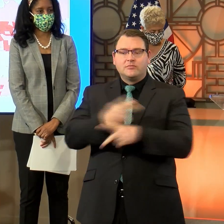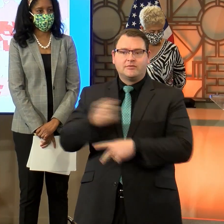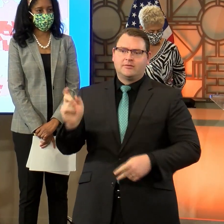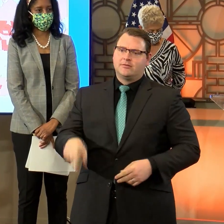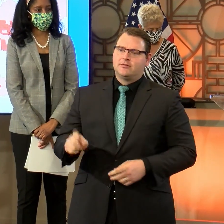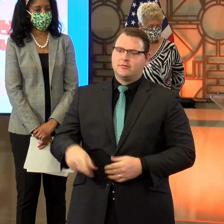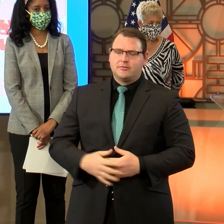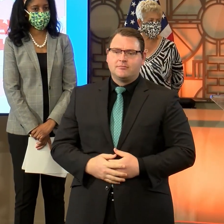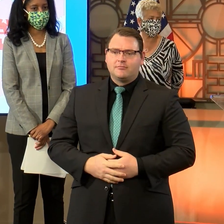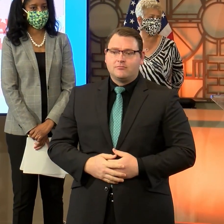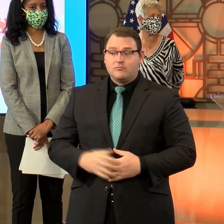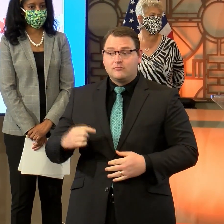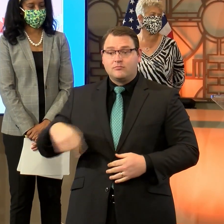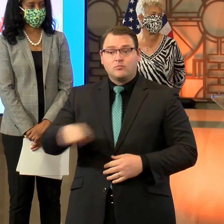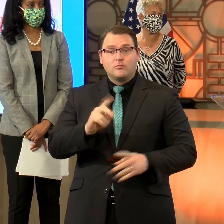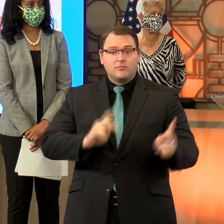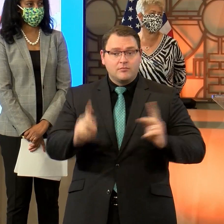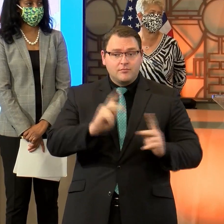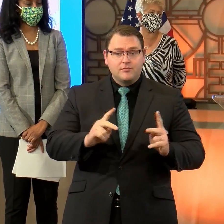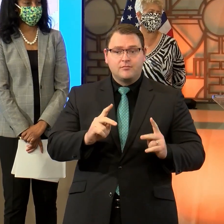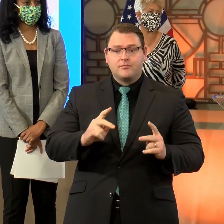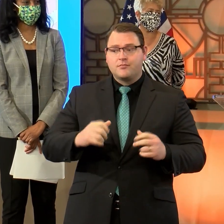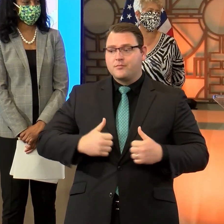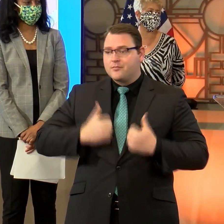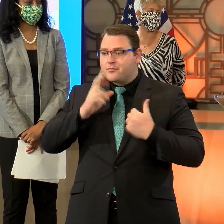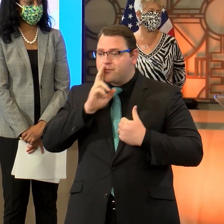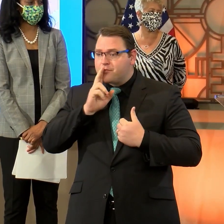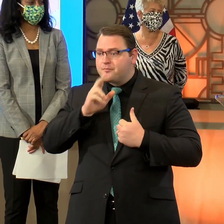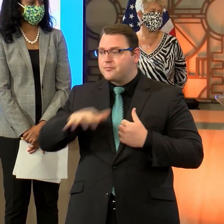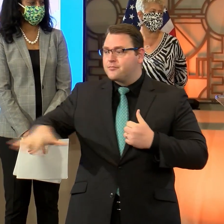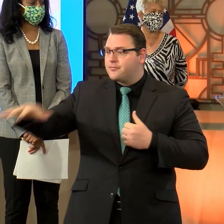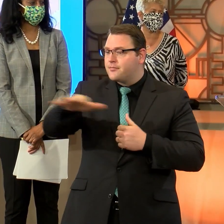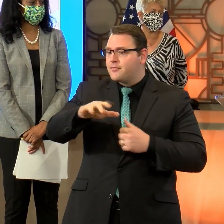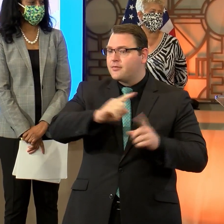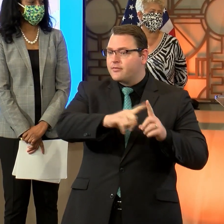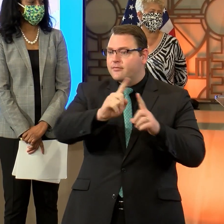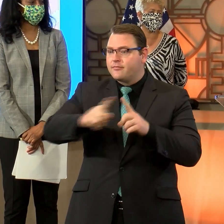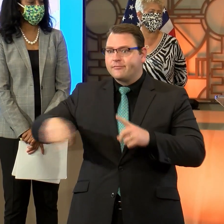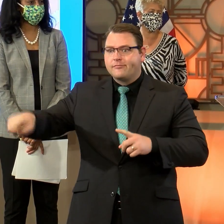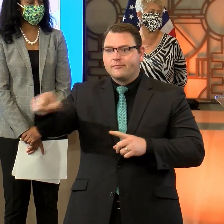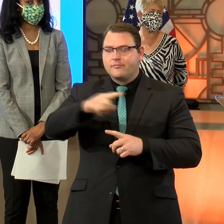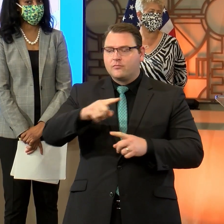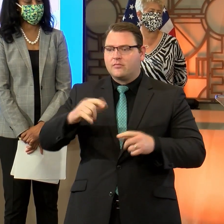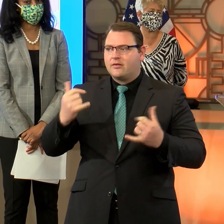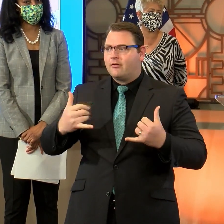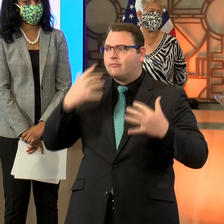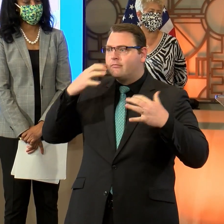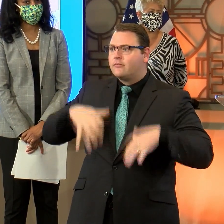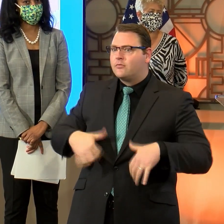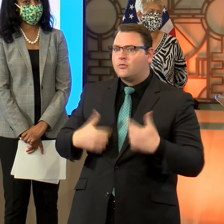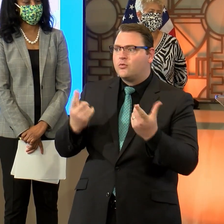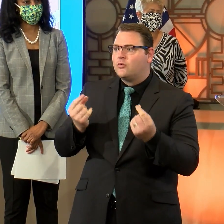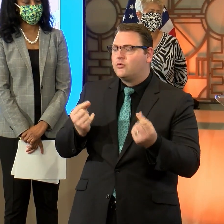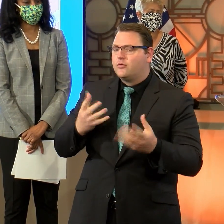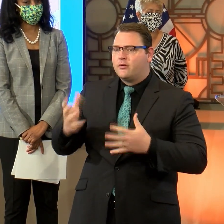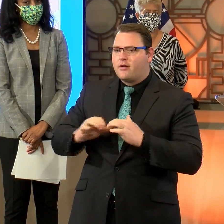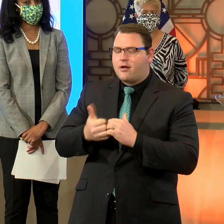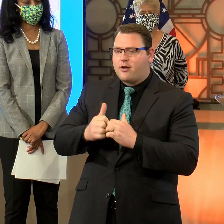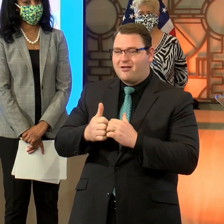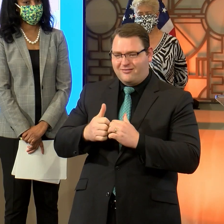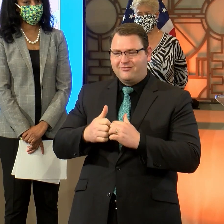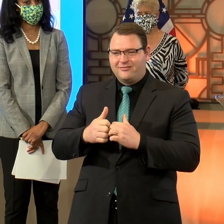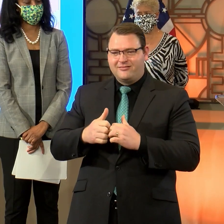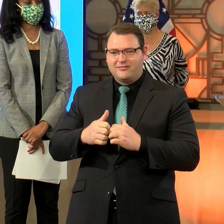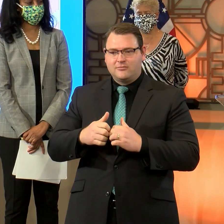adapt, and recover from the shock of this health crisis and the associated economic and social impacts